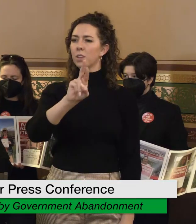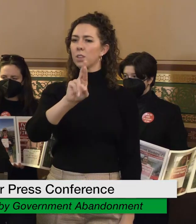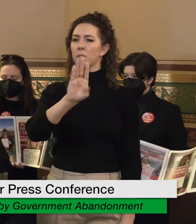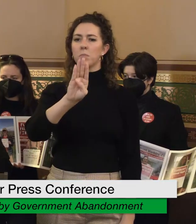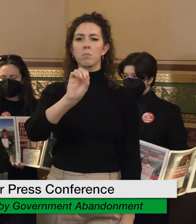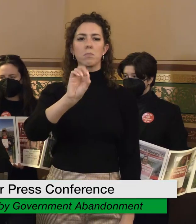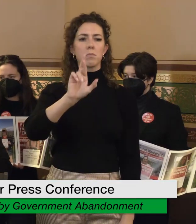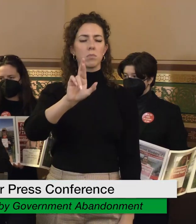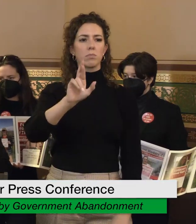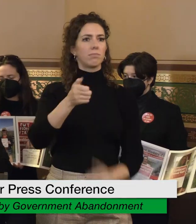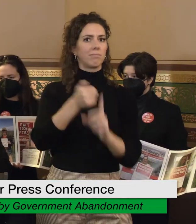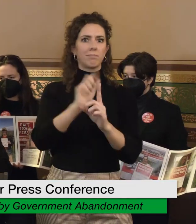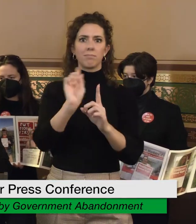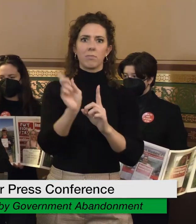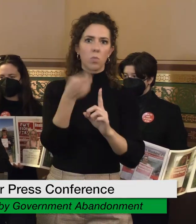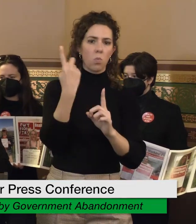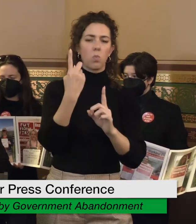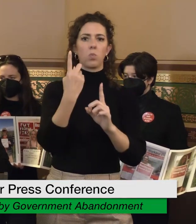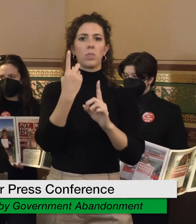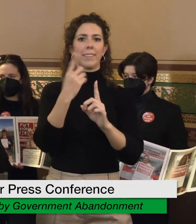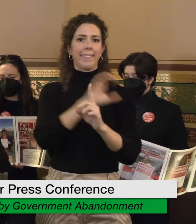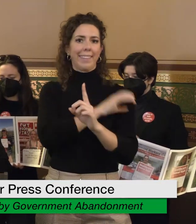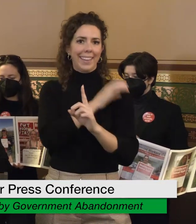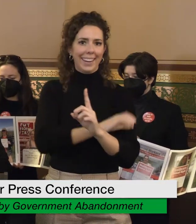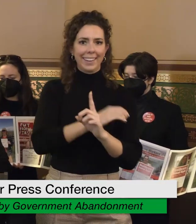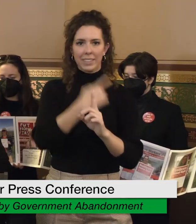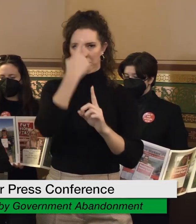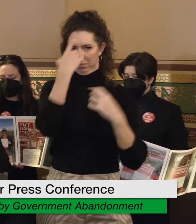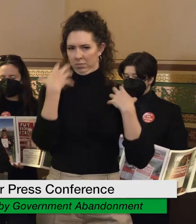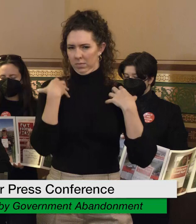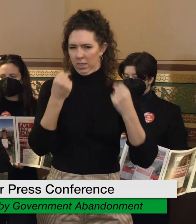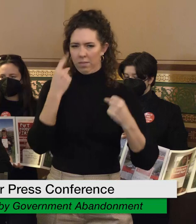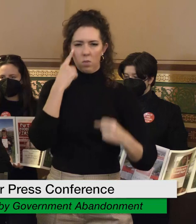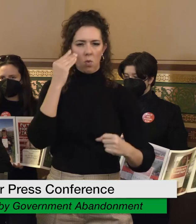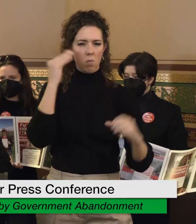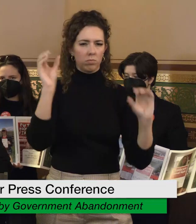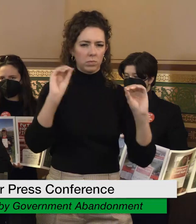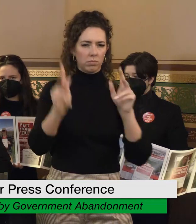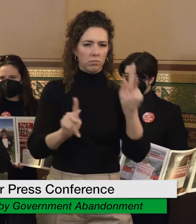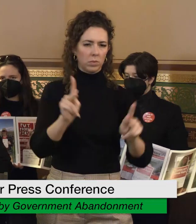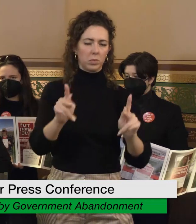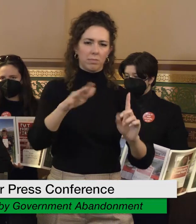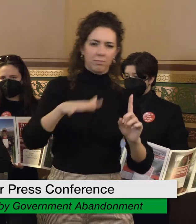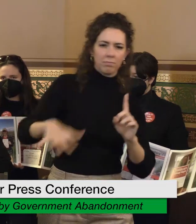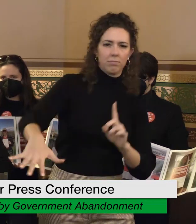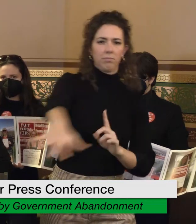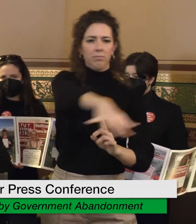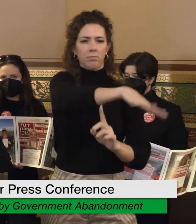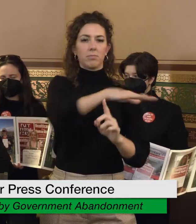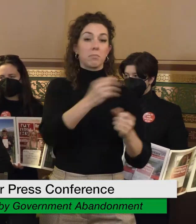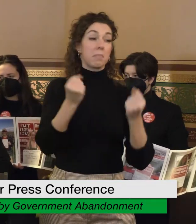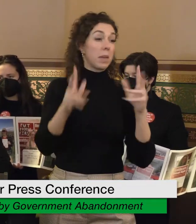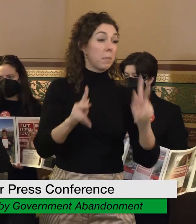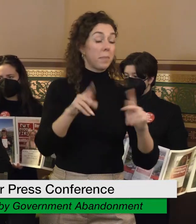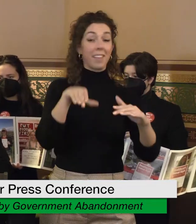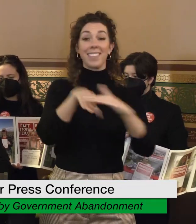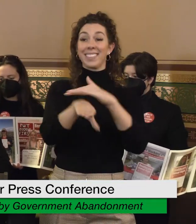health clinic for homeless people around here. And so many people are having problems getting